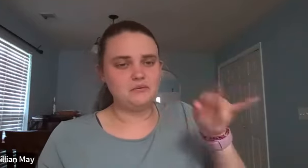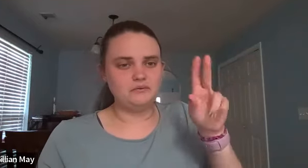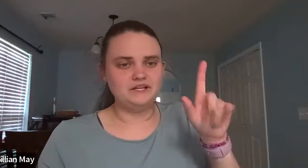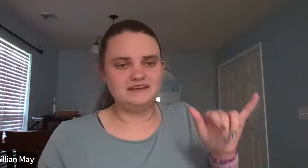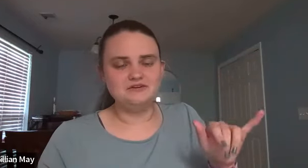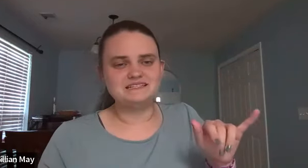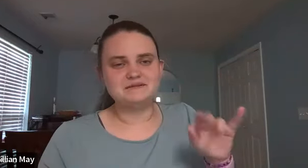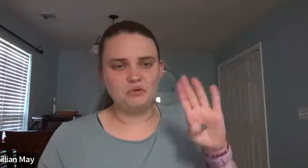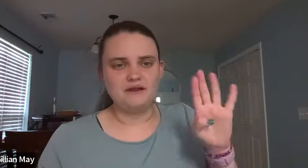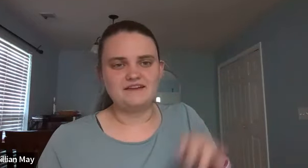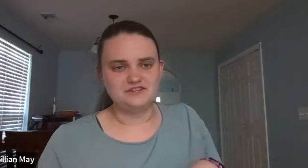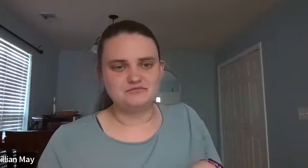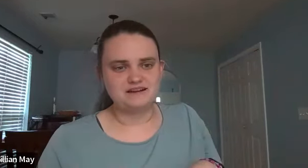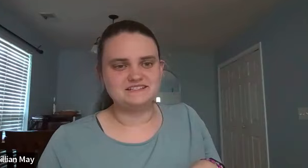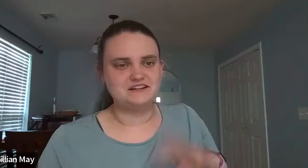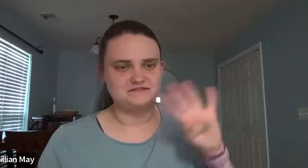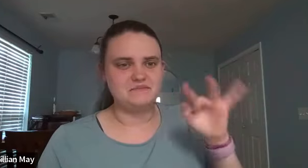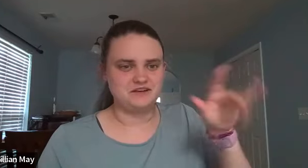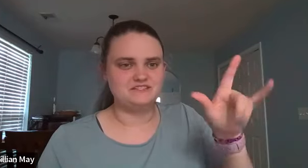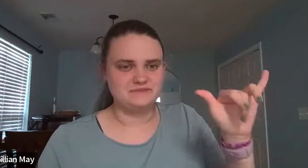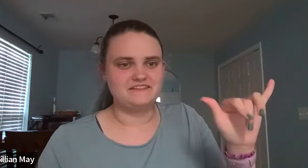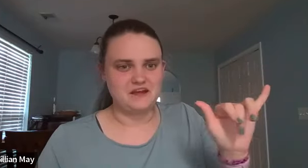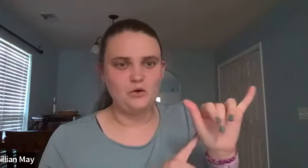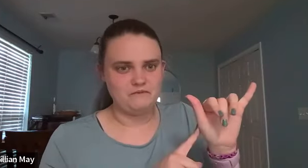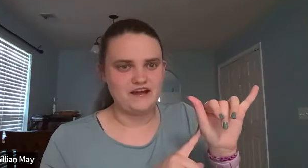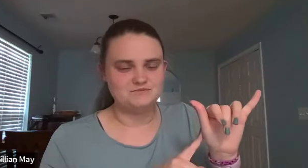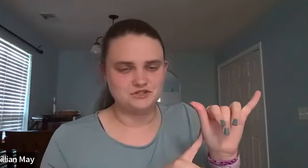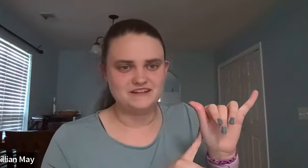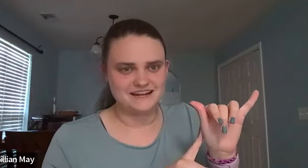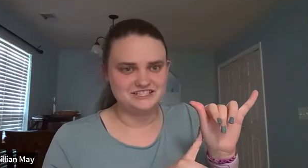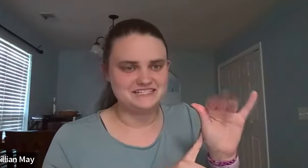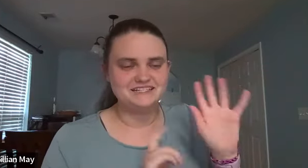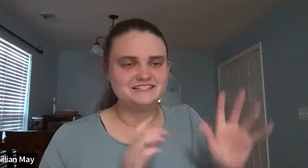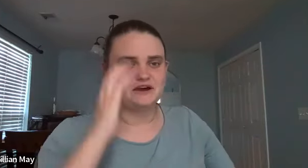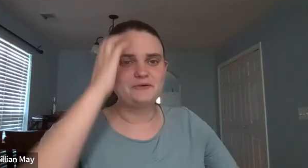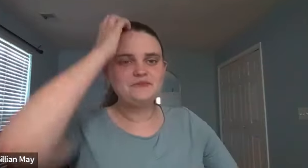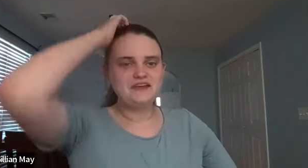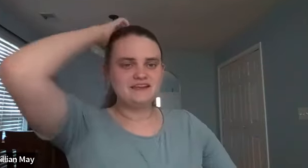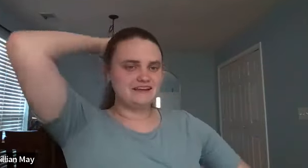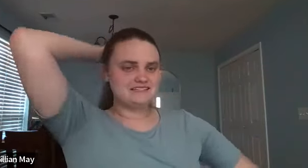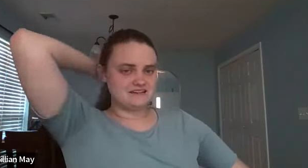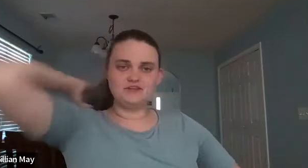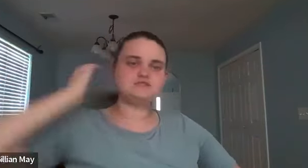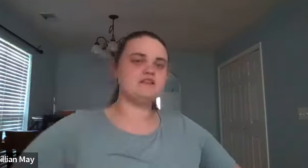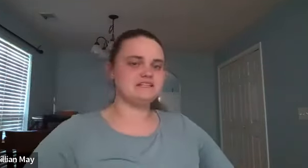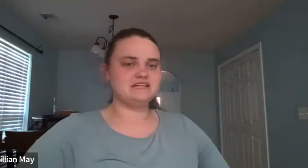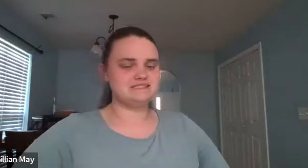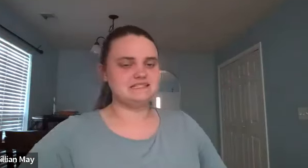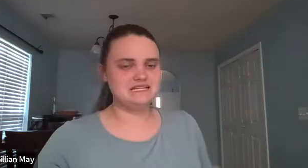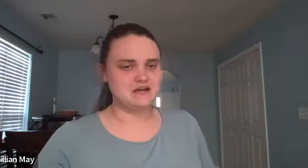Now, when you get to a point after you practice it enough time, it goes to be like that whole fast motion that I just did. So like I said, finger spelling takes